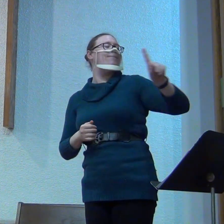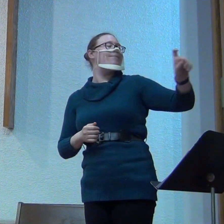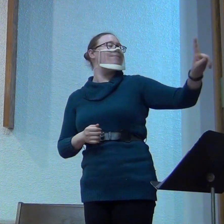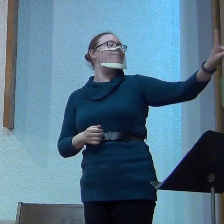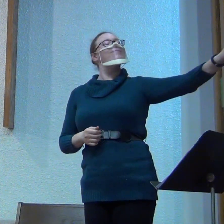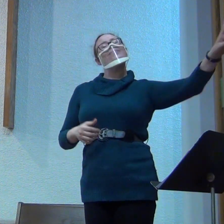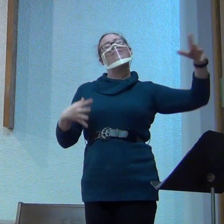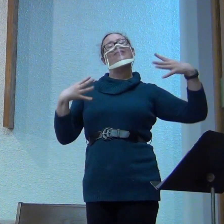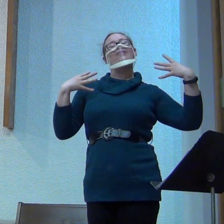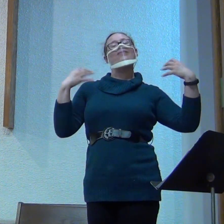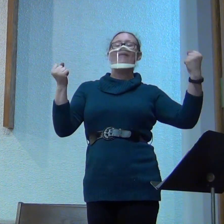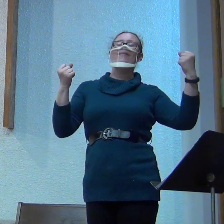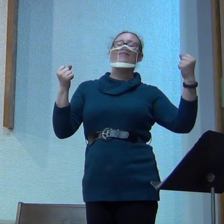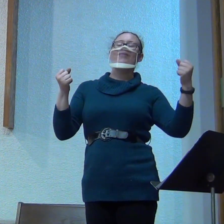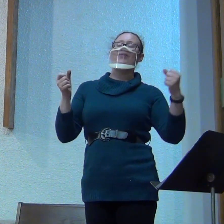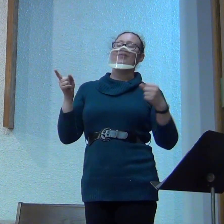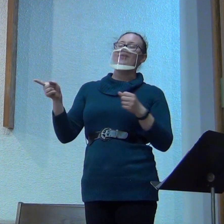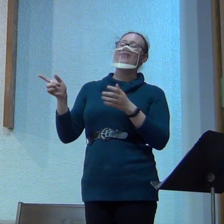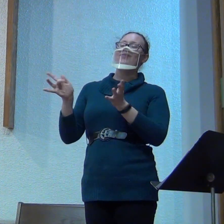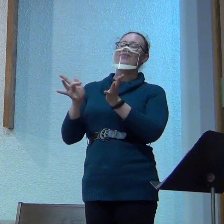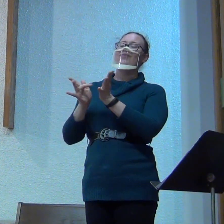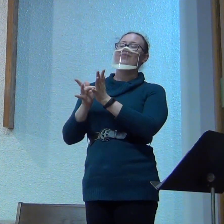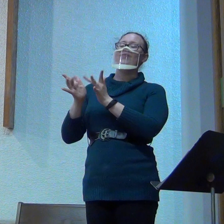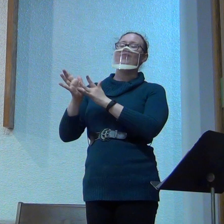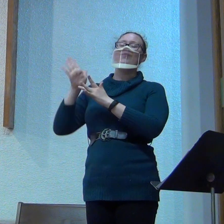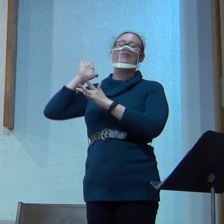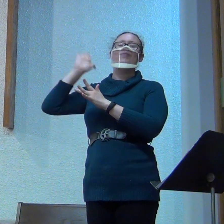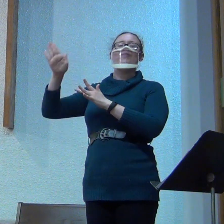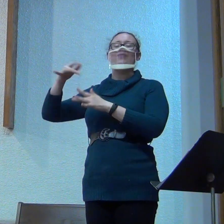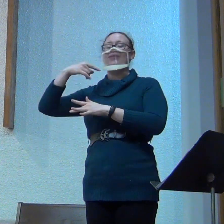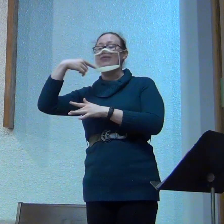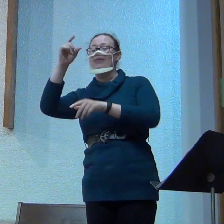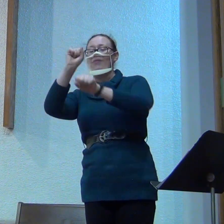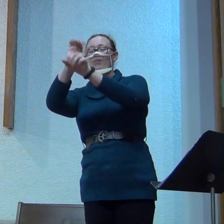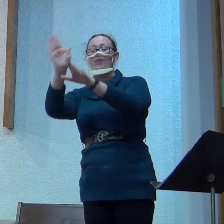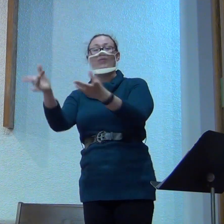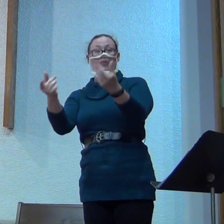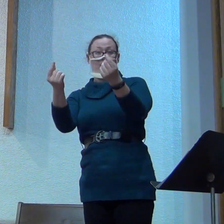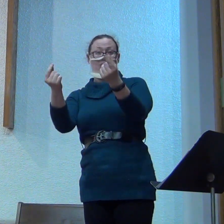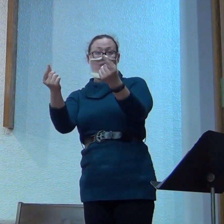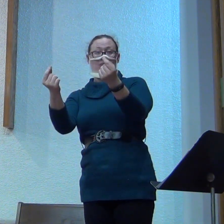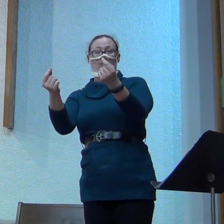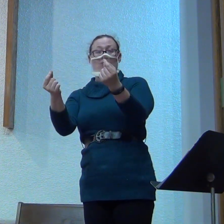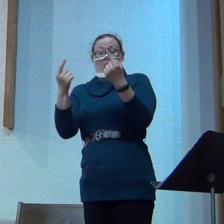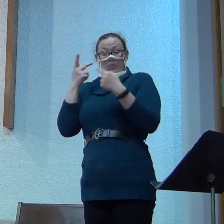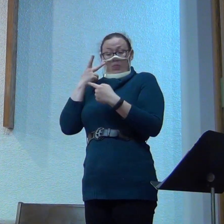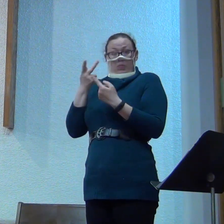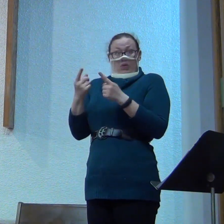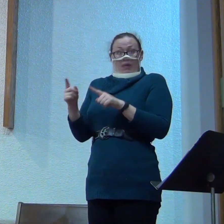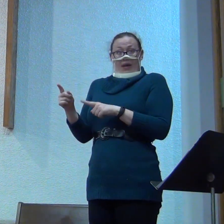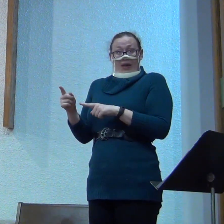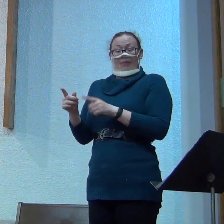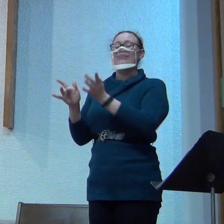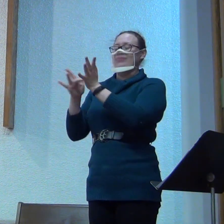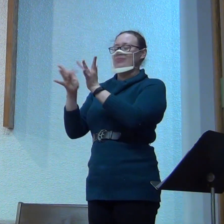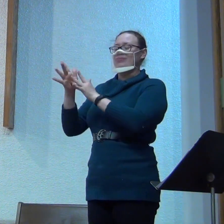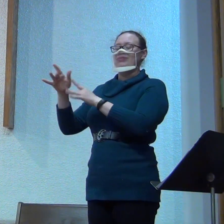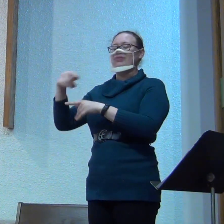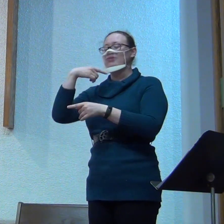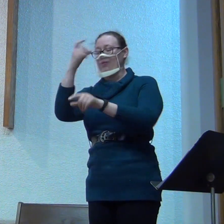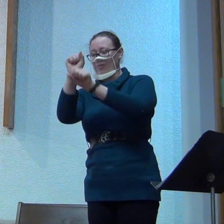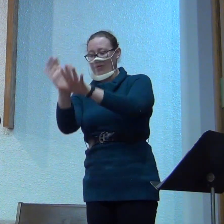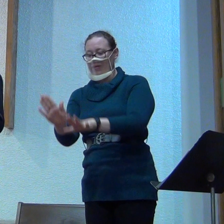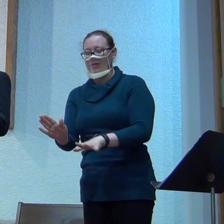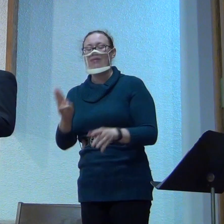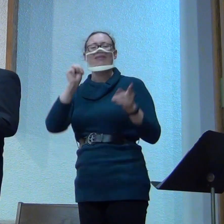off confident that he was going to do it. And as we see, he did.